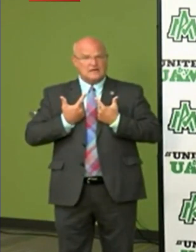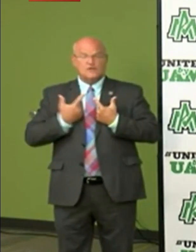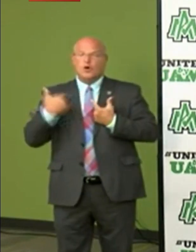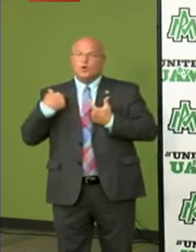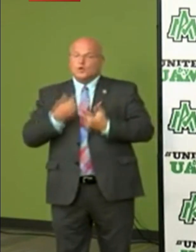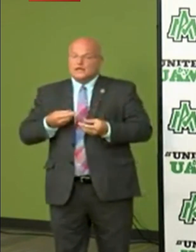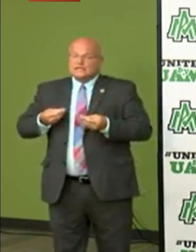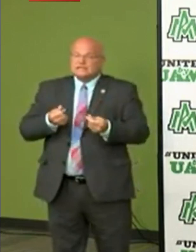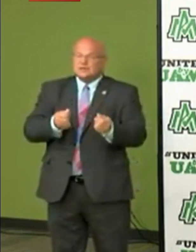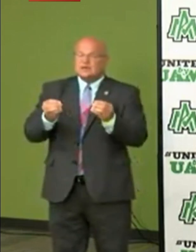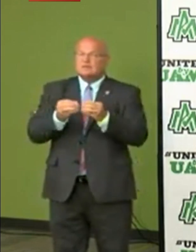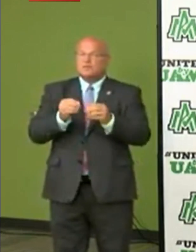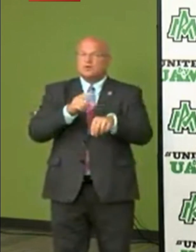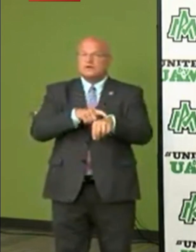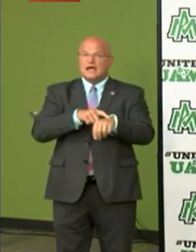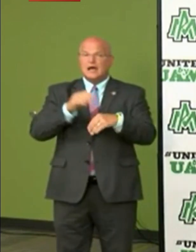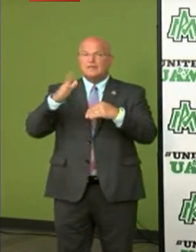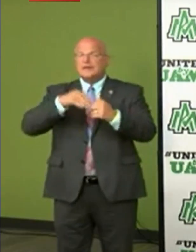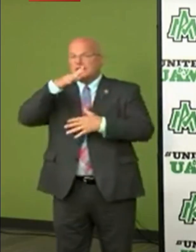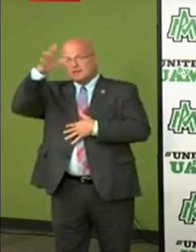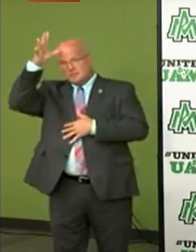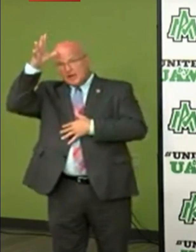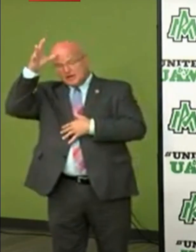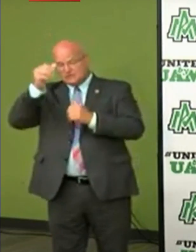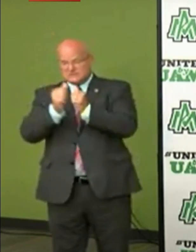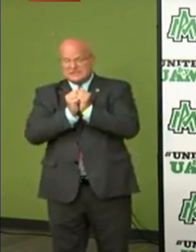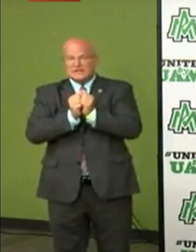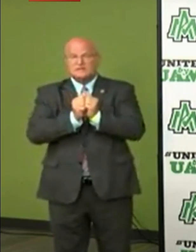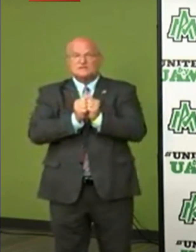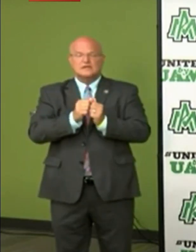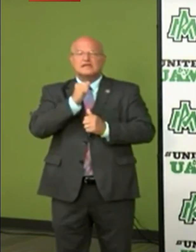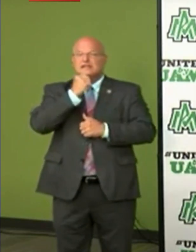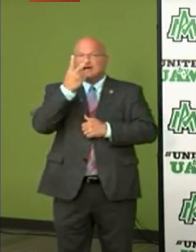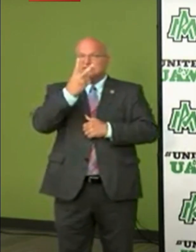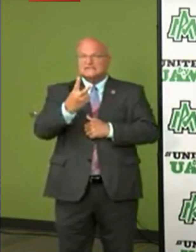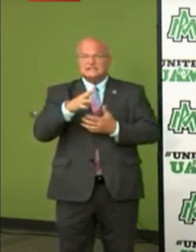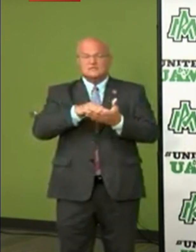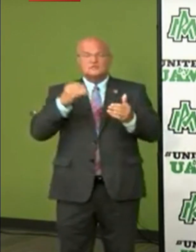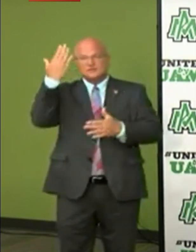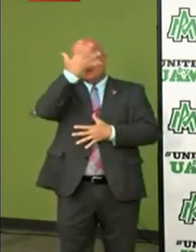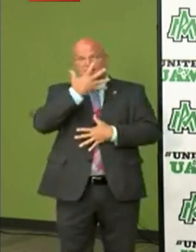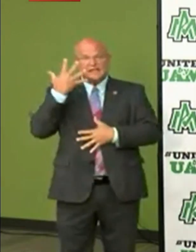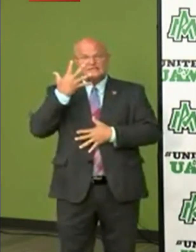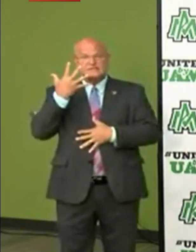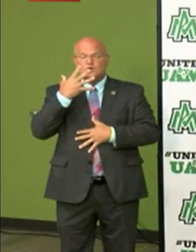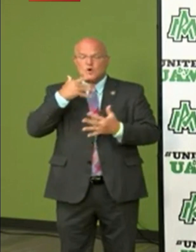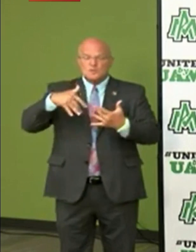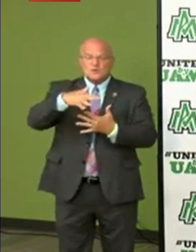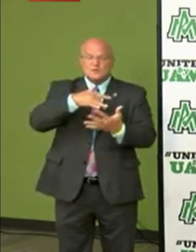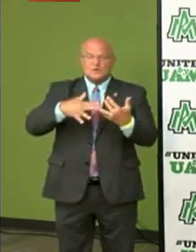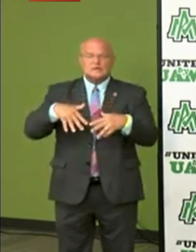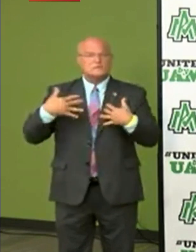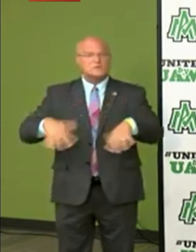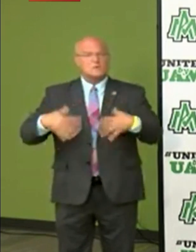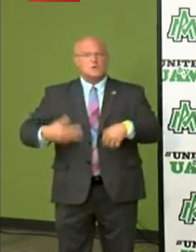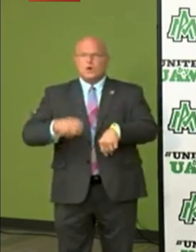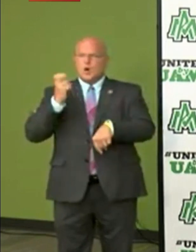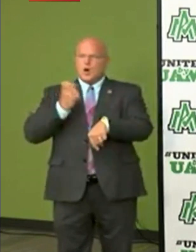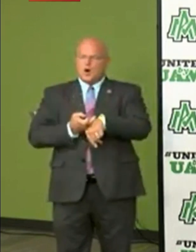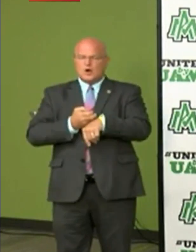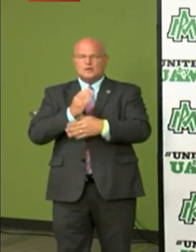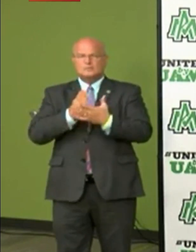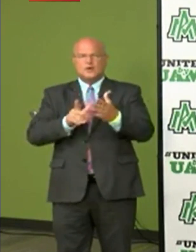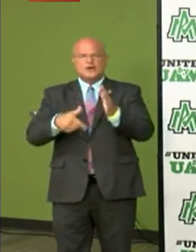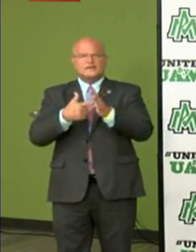more time than many of their parents. Not being able to see our students' faces or be around them has been the hardest part of this whole